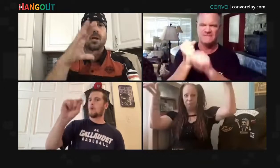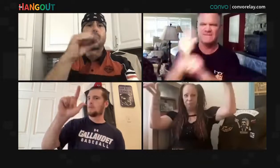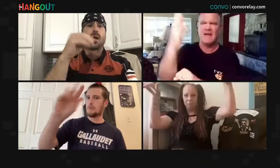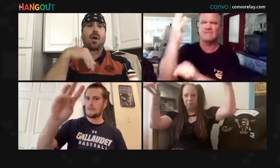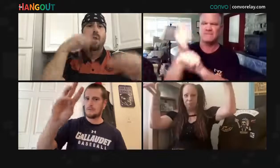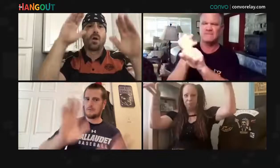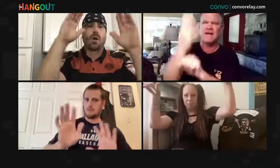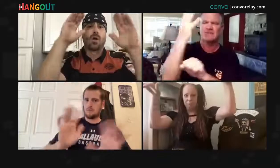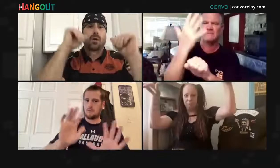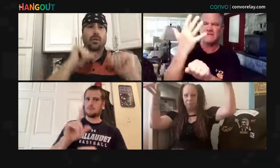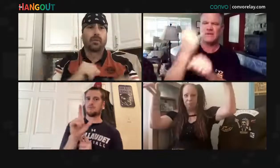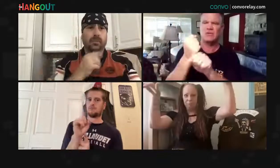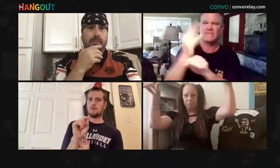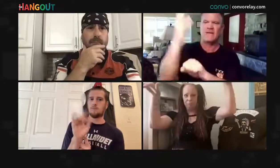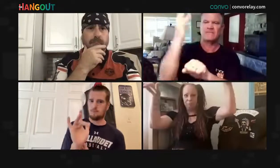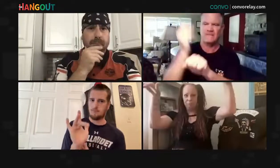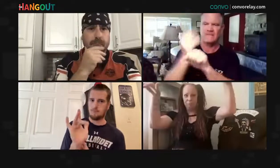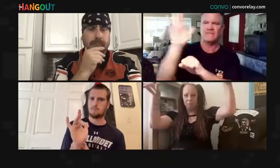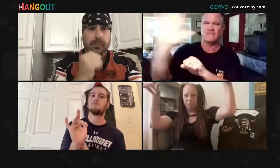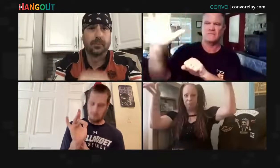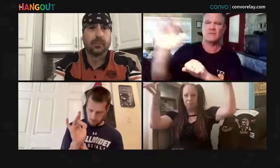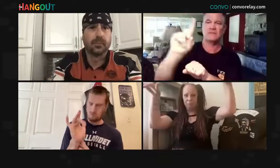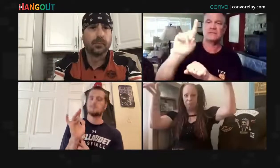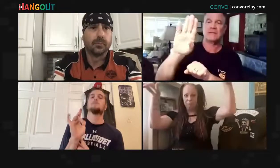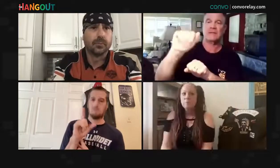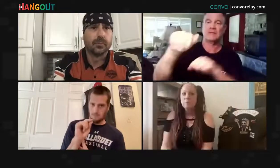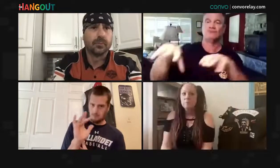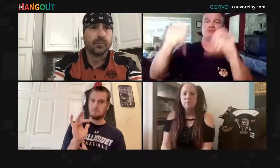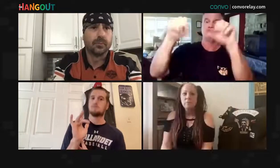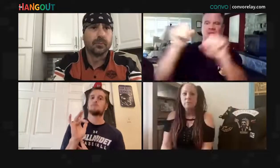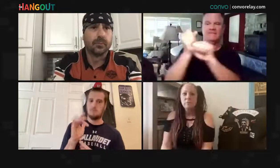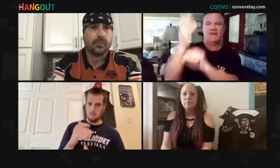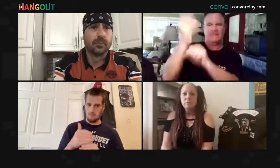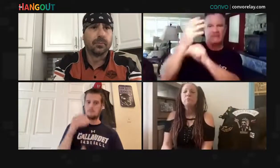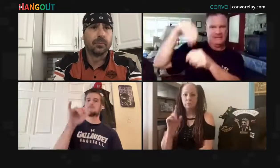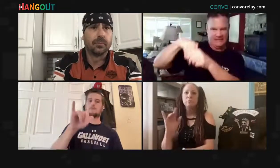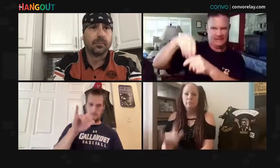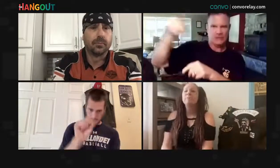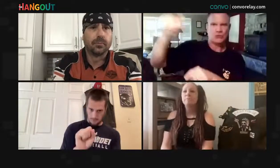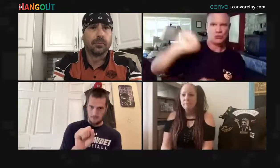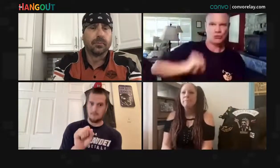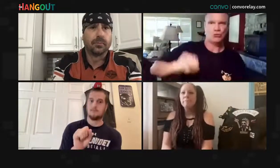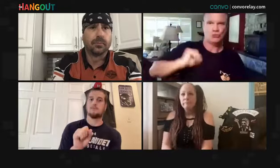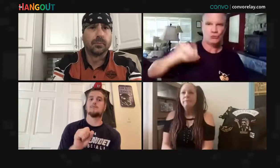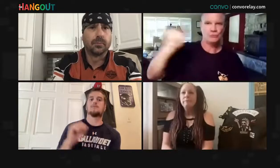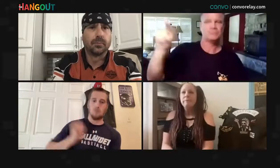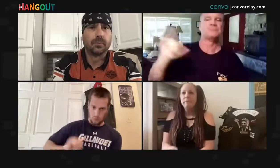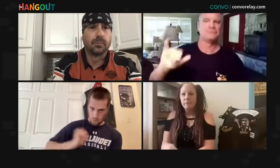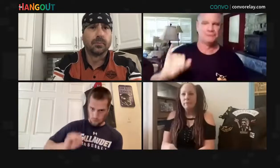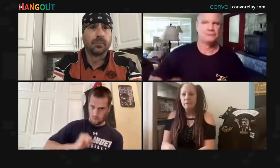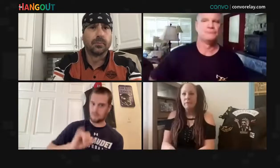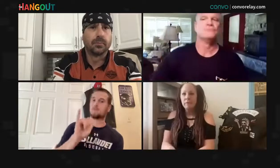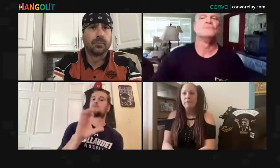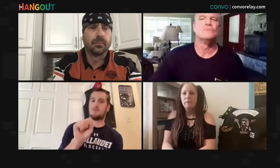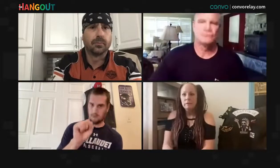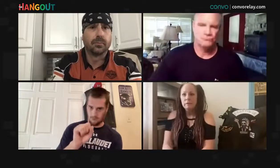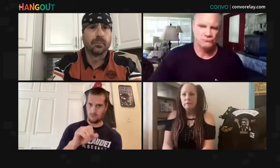to be 2025, not 2026. I just want to make sure that's clear. It's 2025. And this is Sean here. Yeah. So they meet